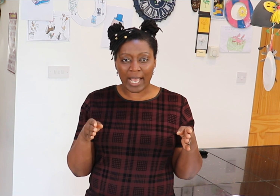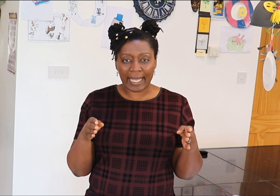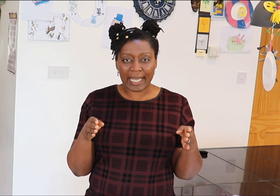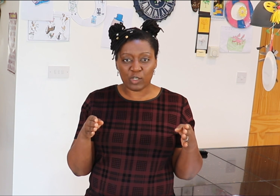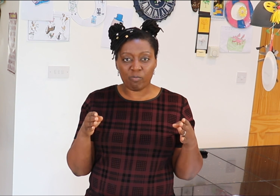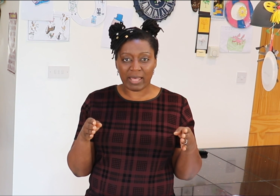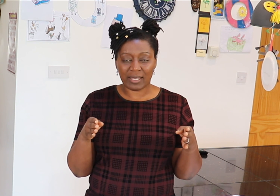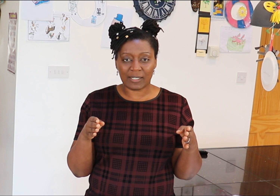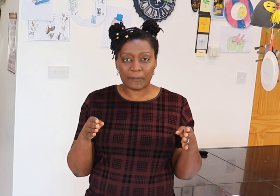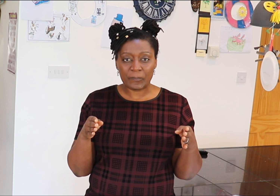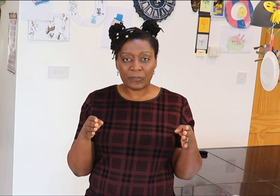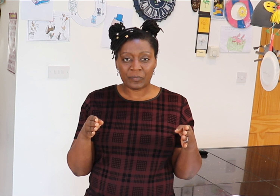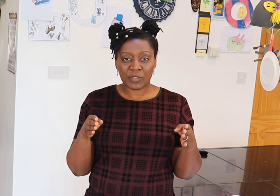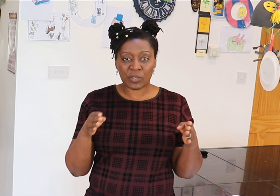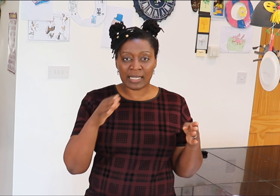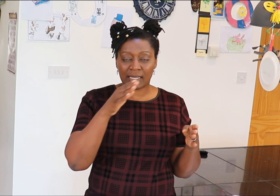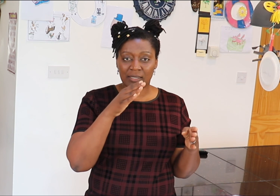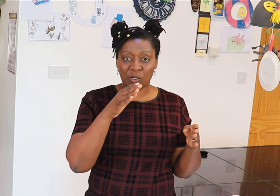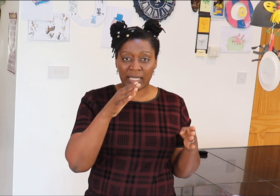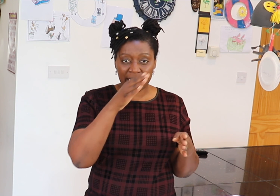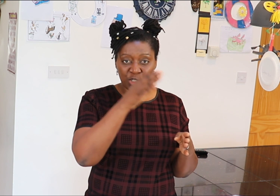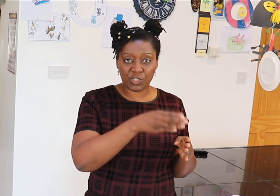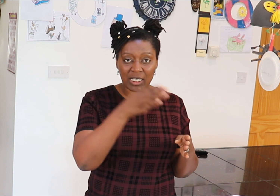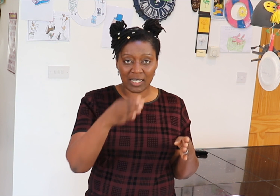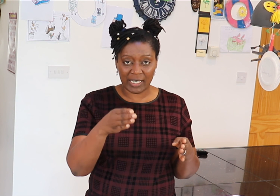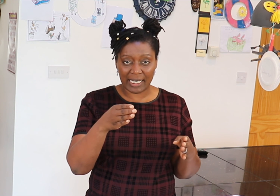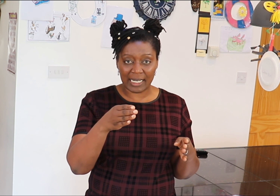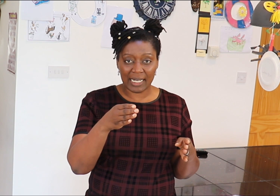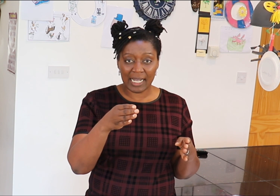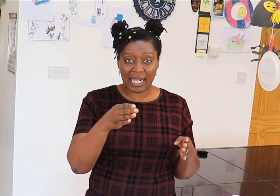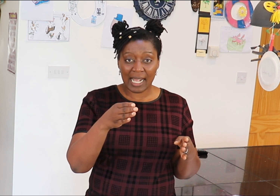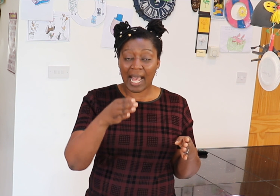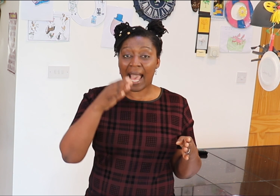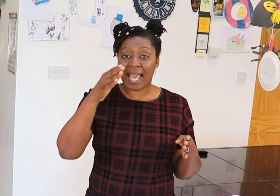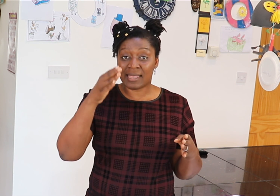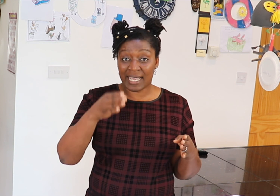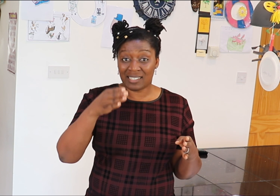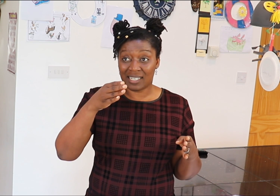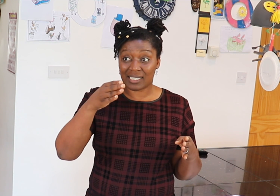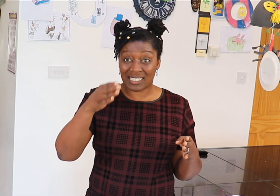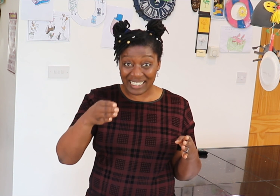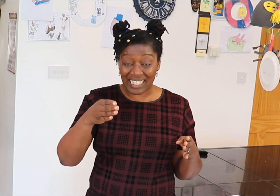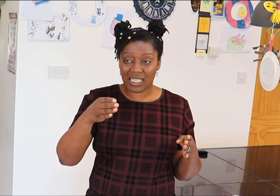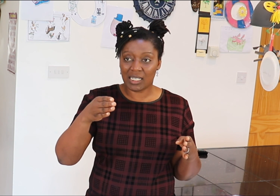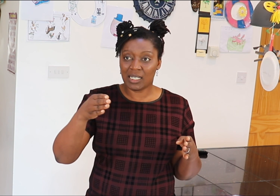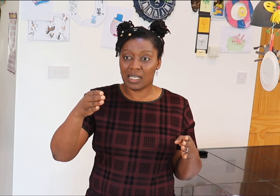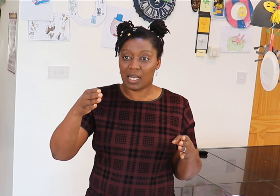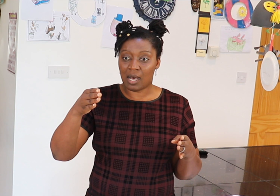way, a new method, so they can do their learning and then seek